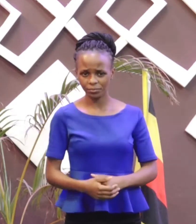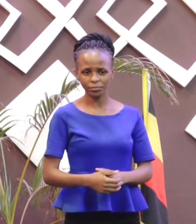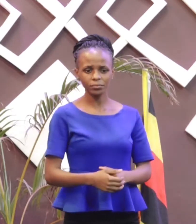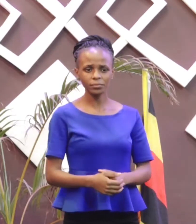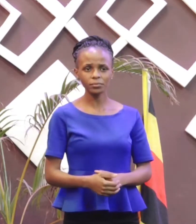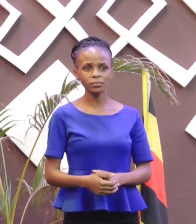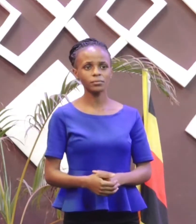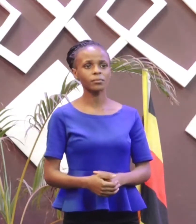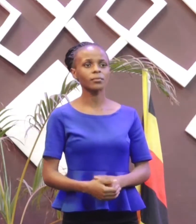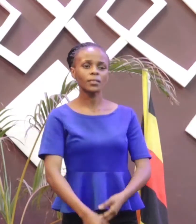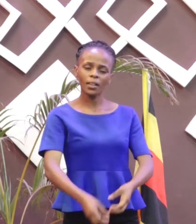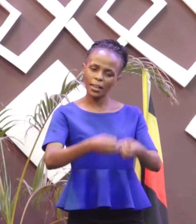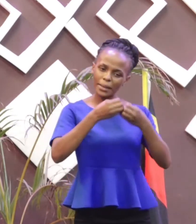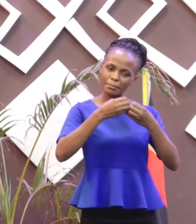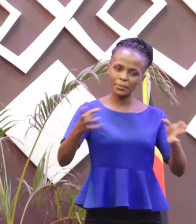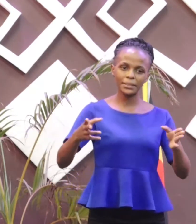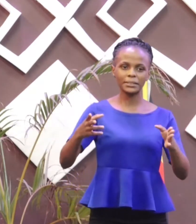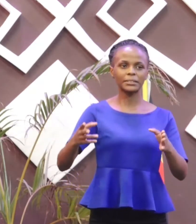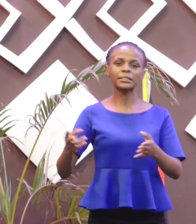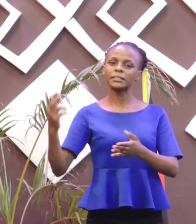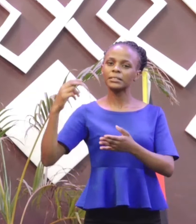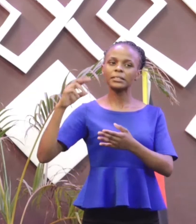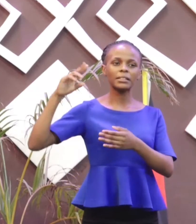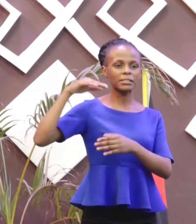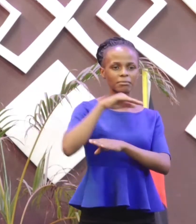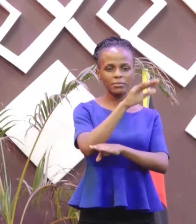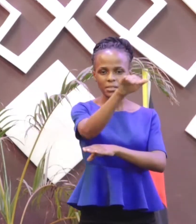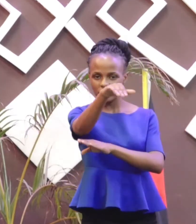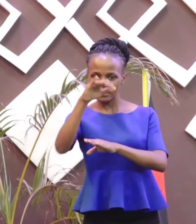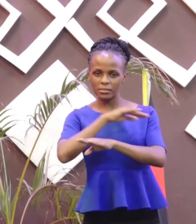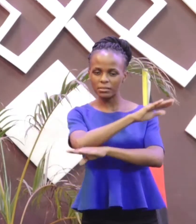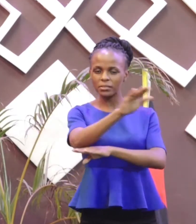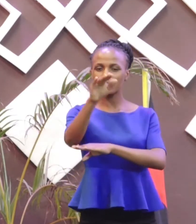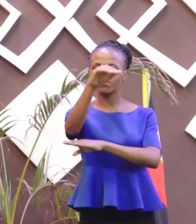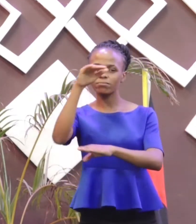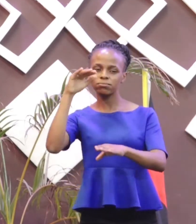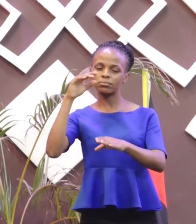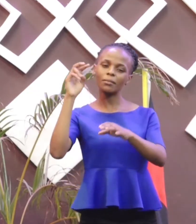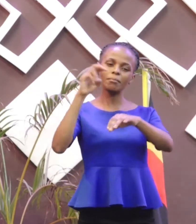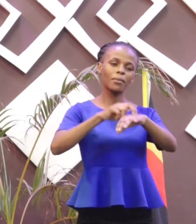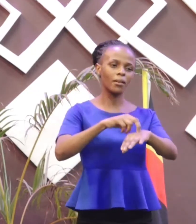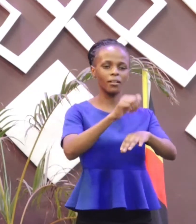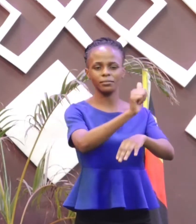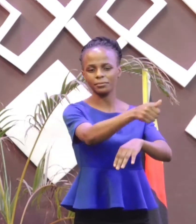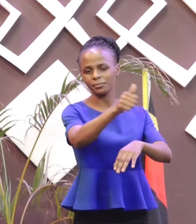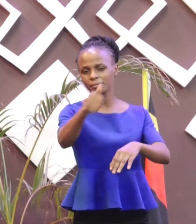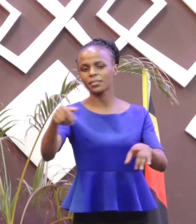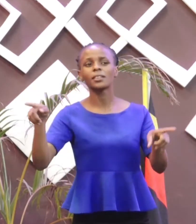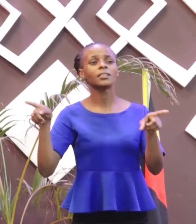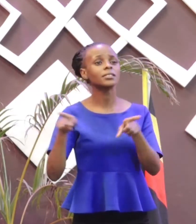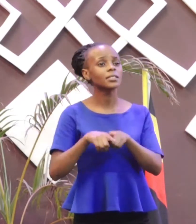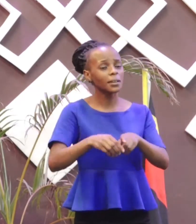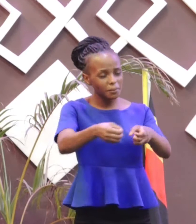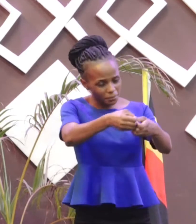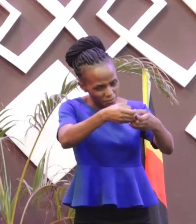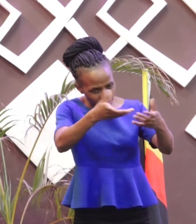baziikibwa. Many of them were bitten by poisonous serpents. Abamu baalumibwa emisote gy'obusagwa. And many of